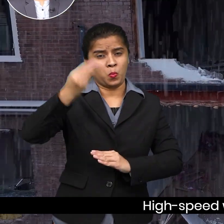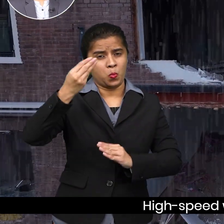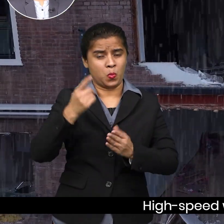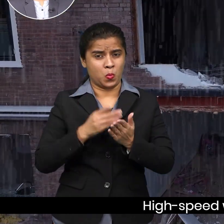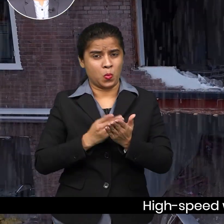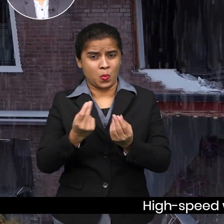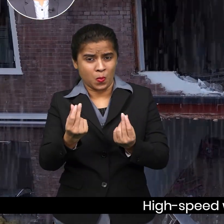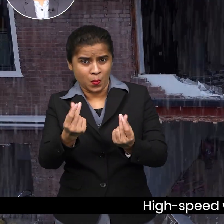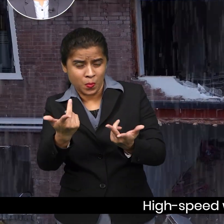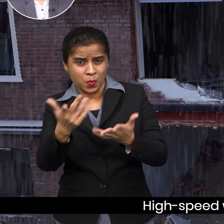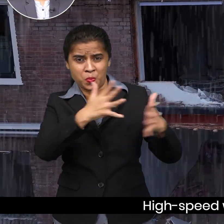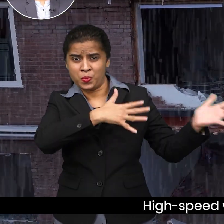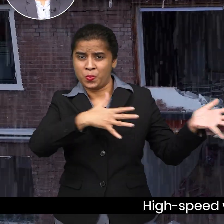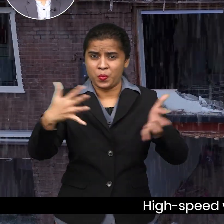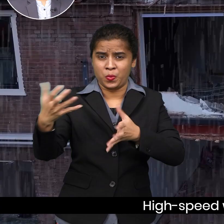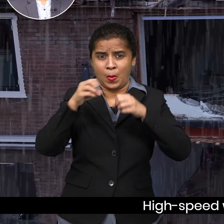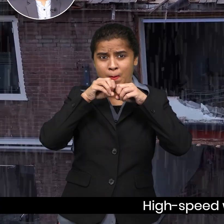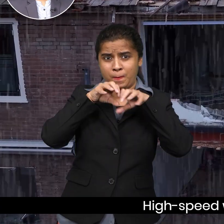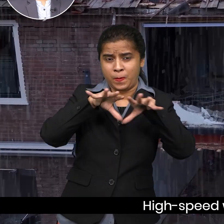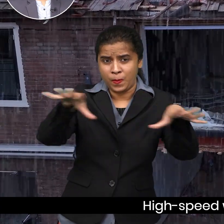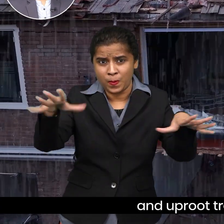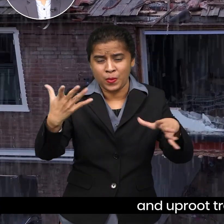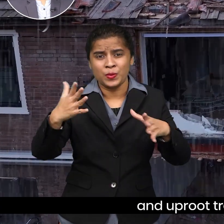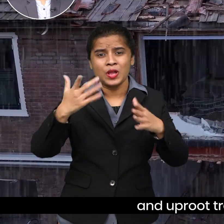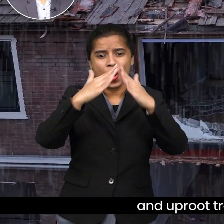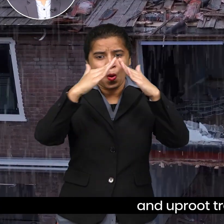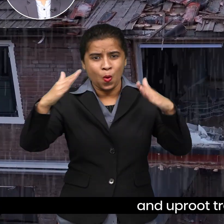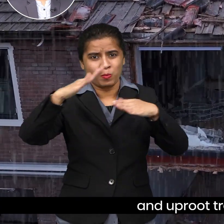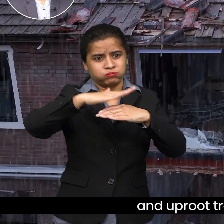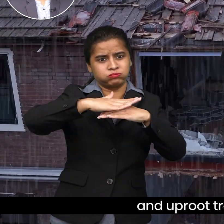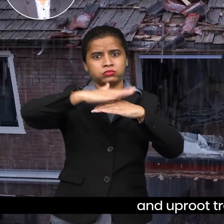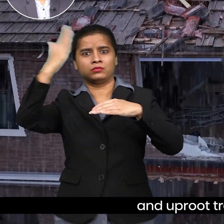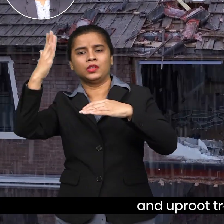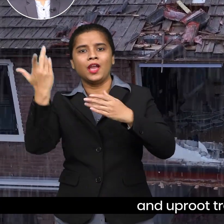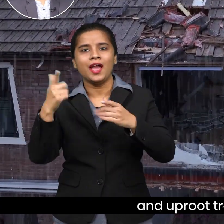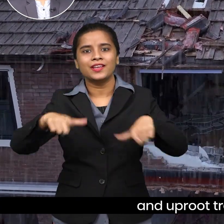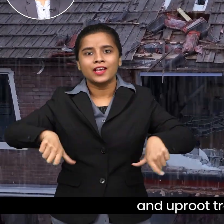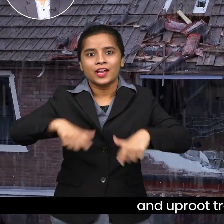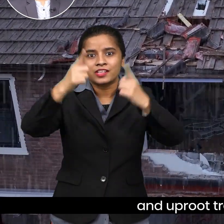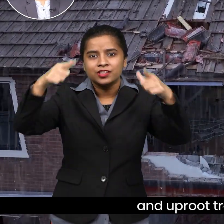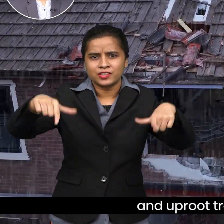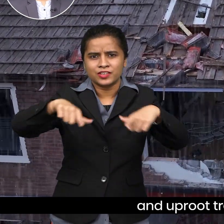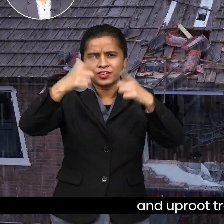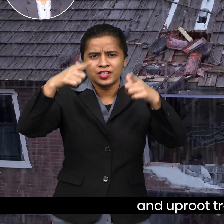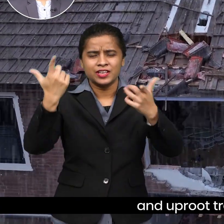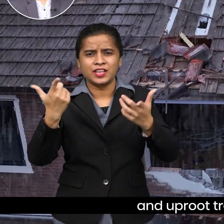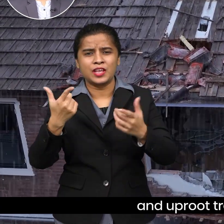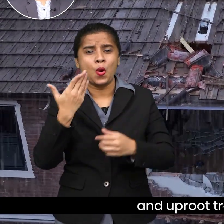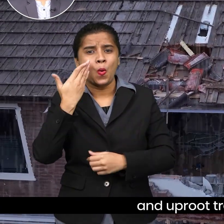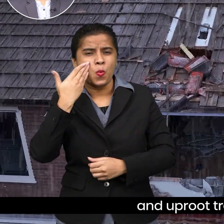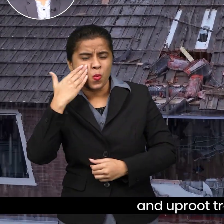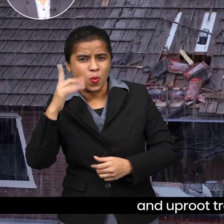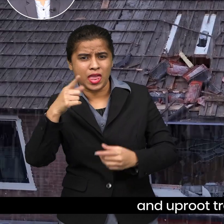High-speed winds can blow off roofs and uproot trees during severe storms.